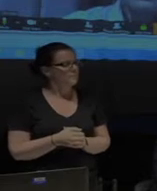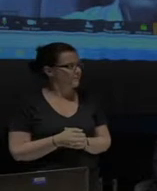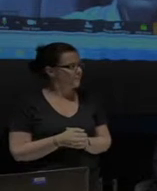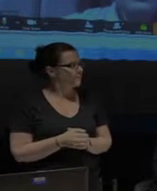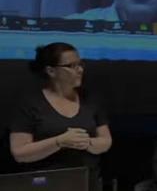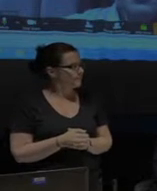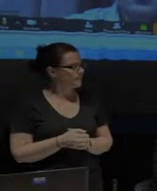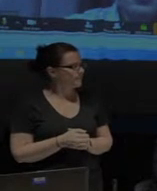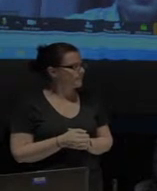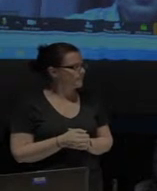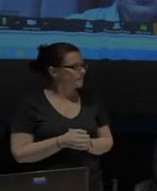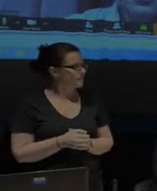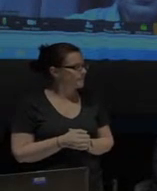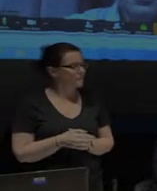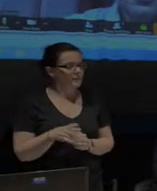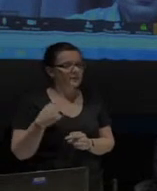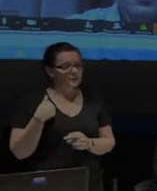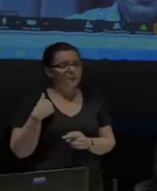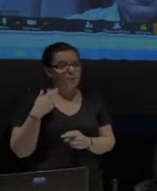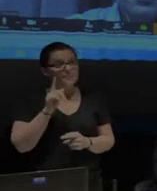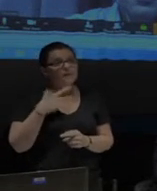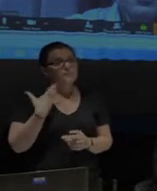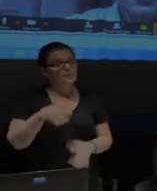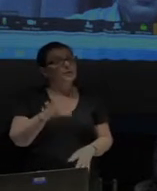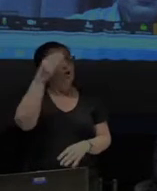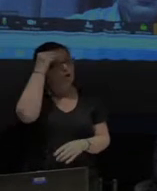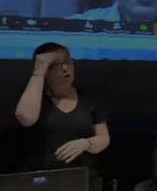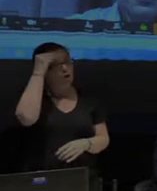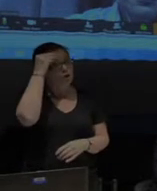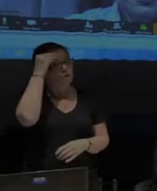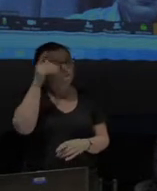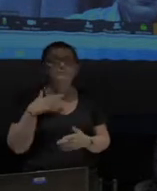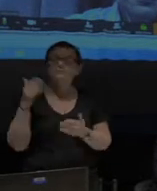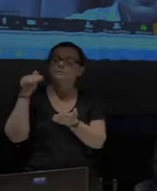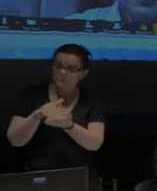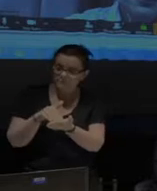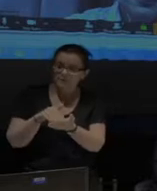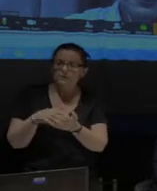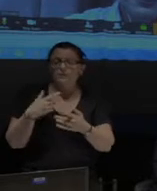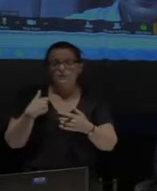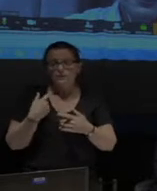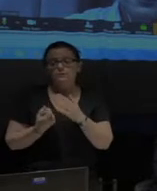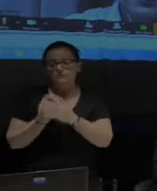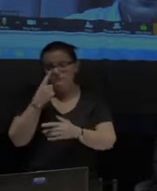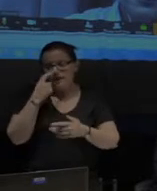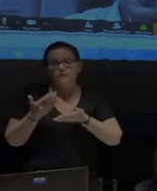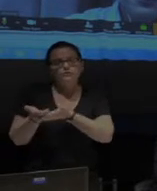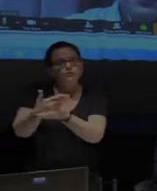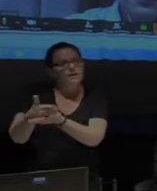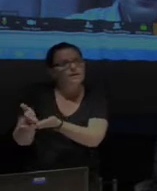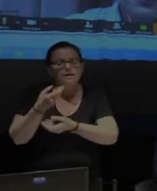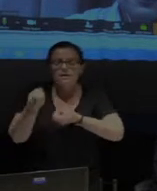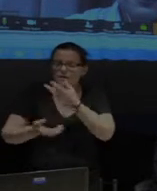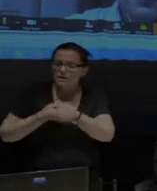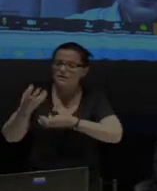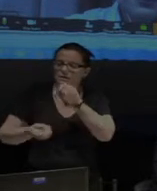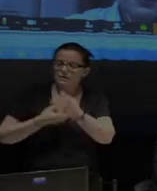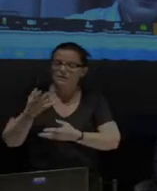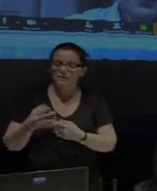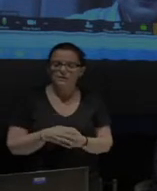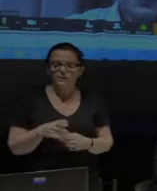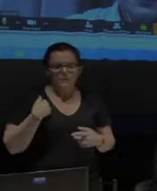I think we learned a lot from that situation, and we had the opportunity to share a lot. So we refused,